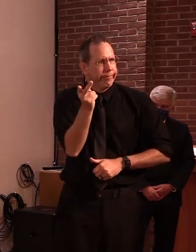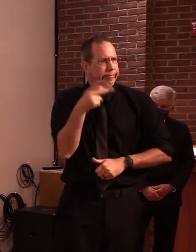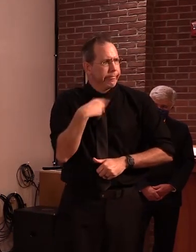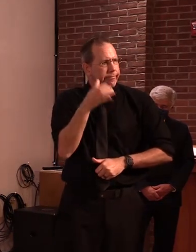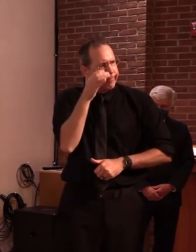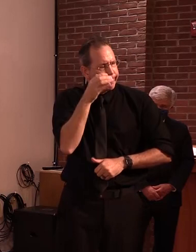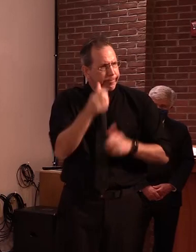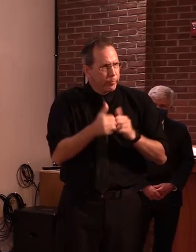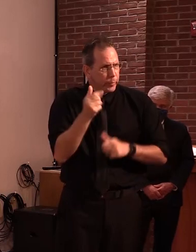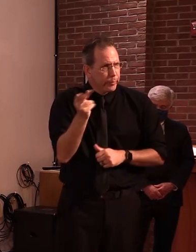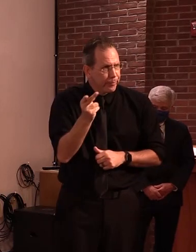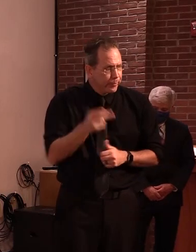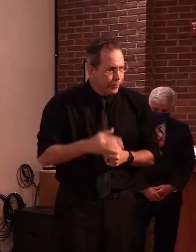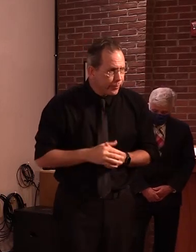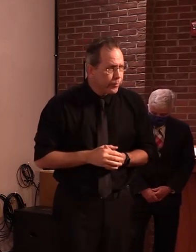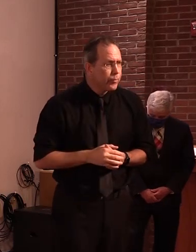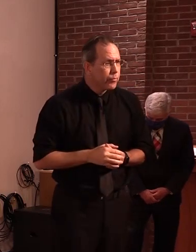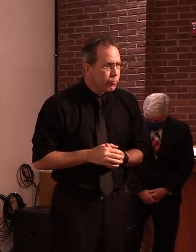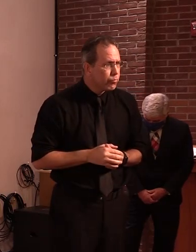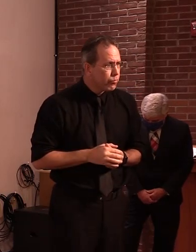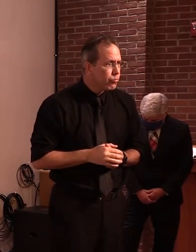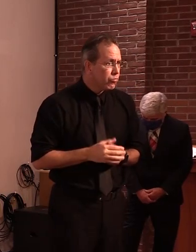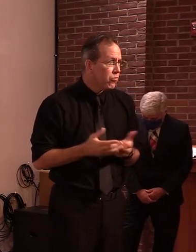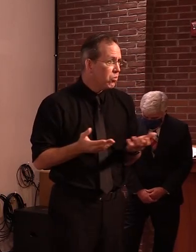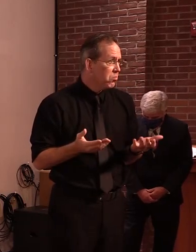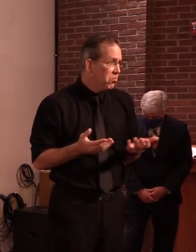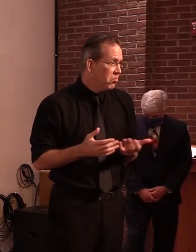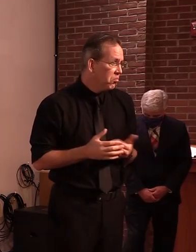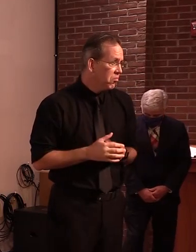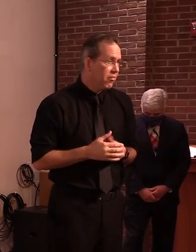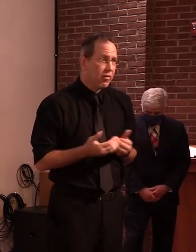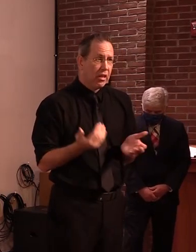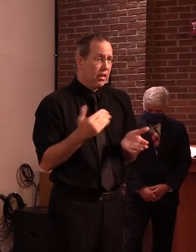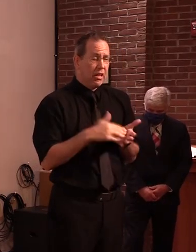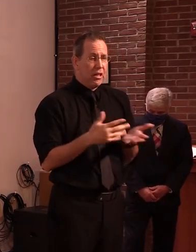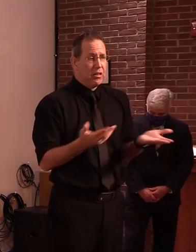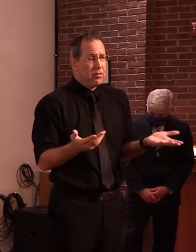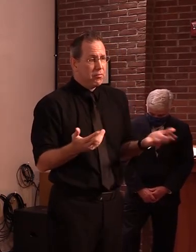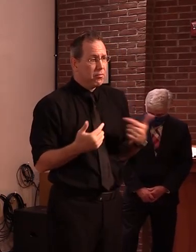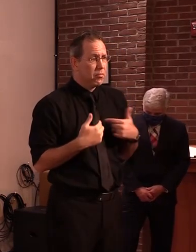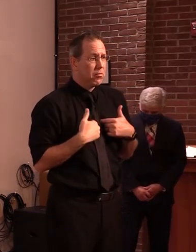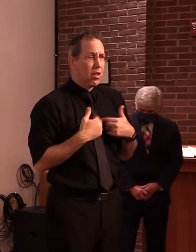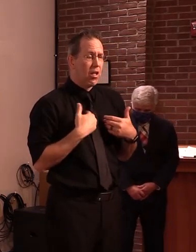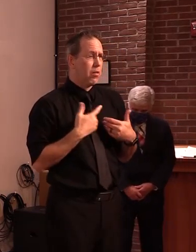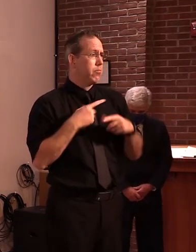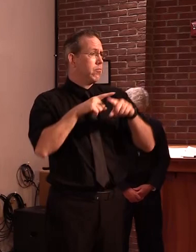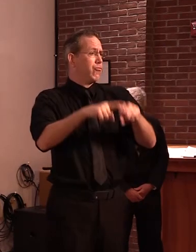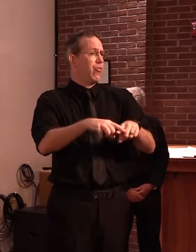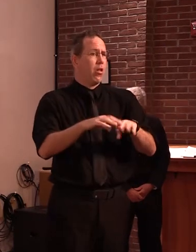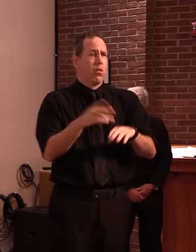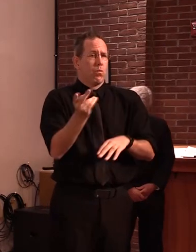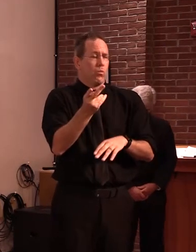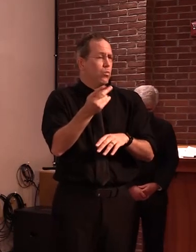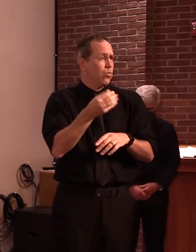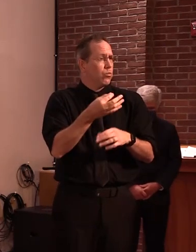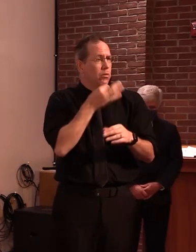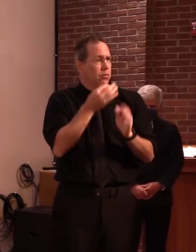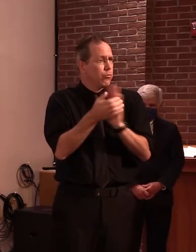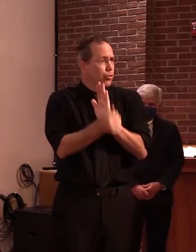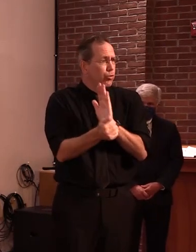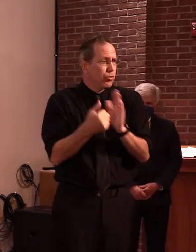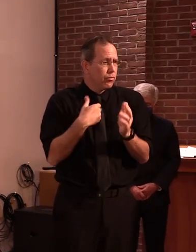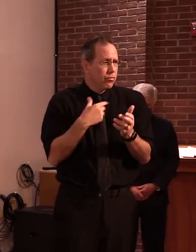that is something, again, that I rely on them heavily for some of the decisions I have to